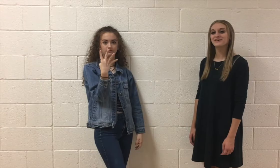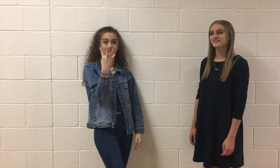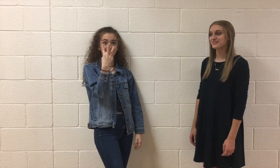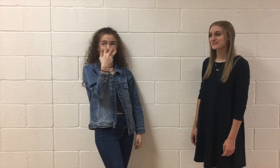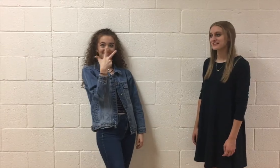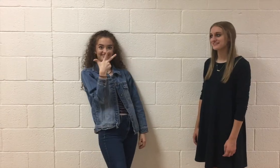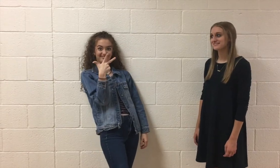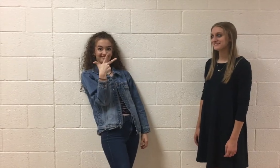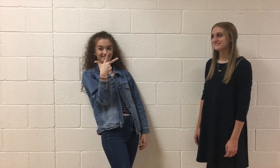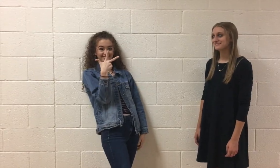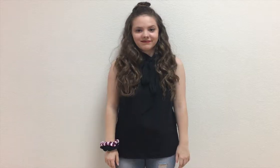3.